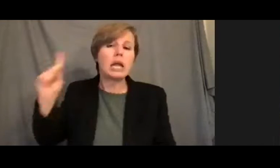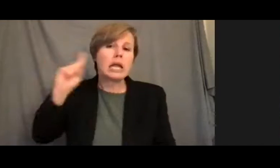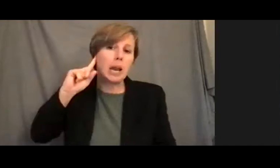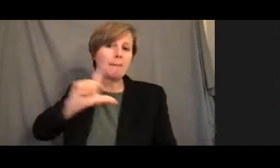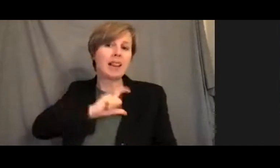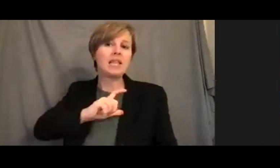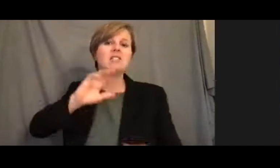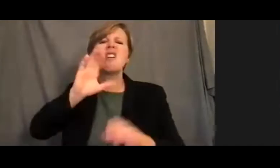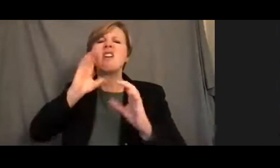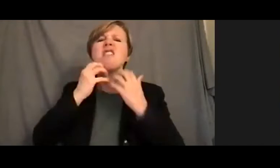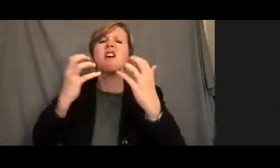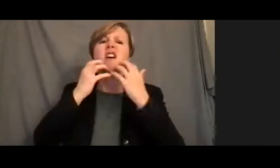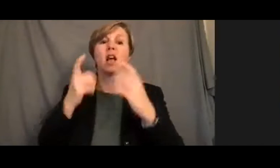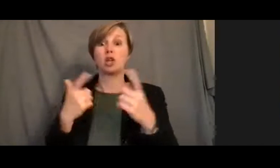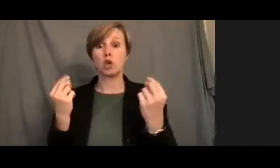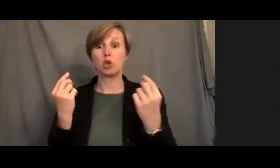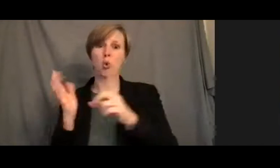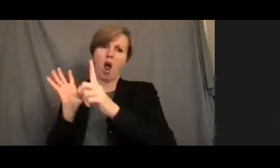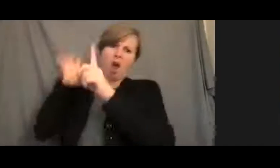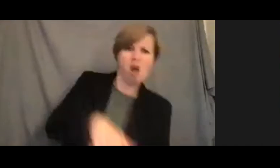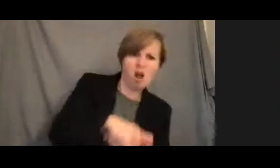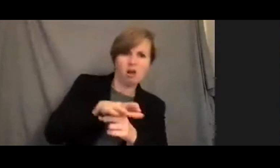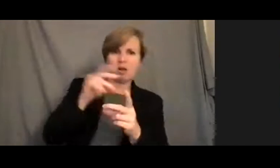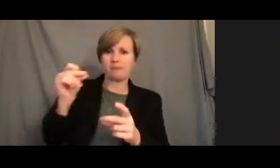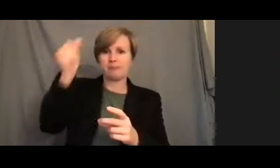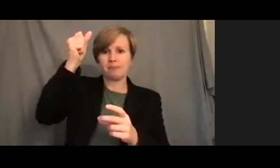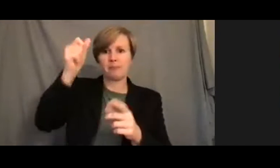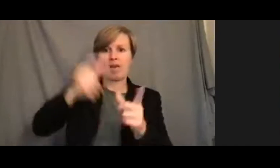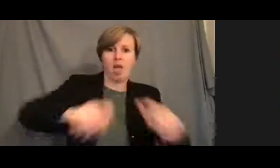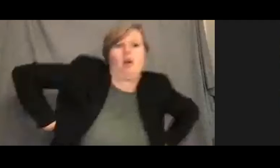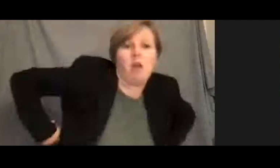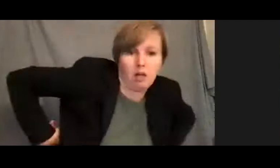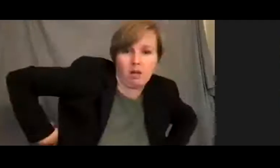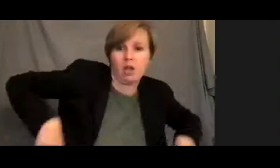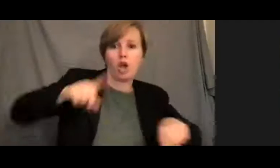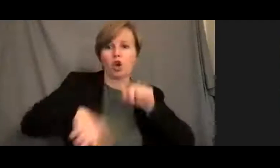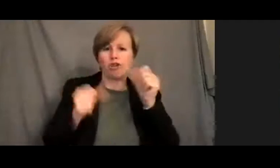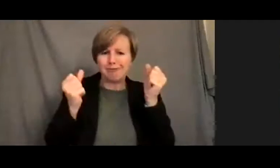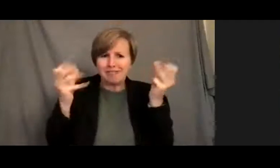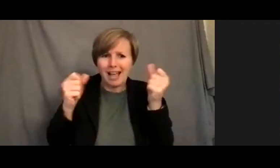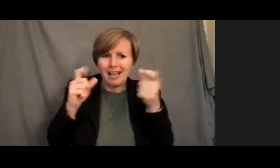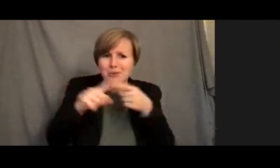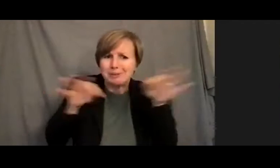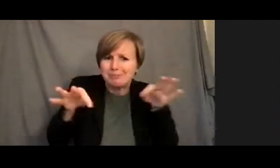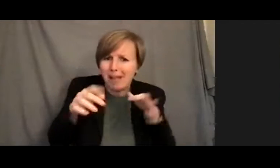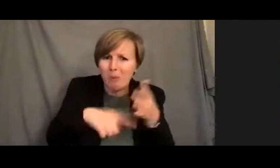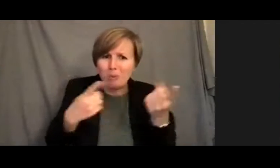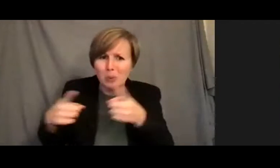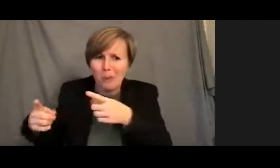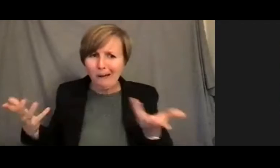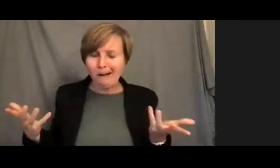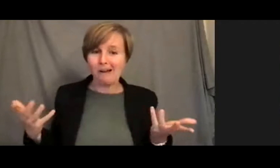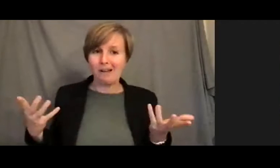And so they slammed him to the ground as soon as they approached him and put his hands behind his back so he couldn't sign to explain what was going on. So we have some